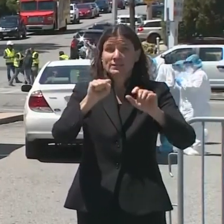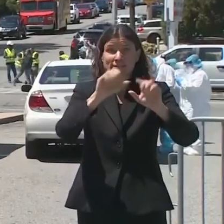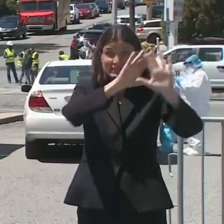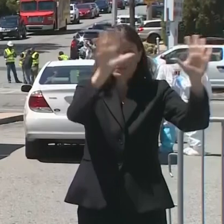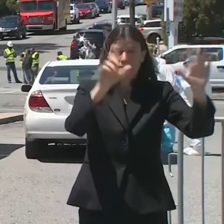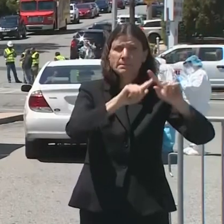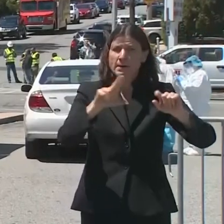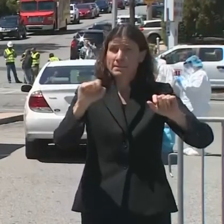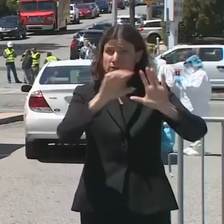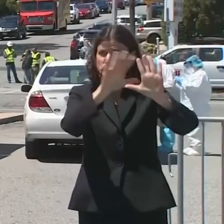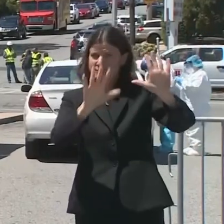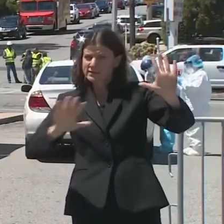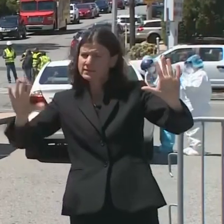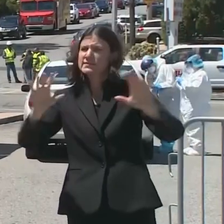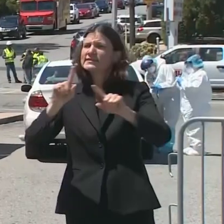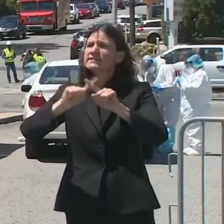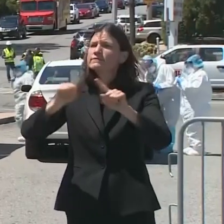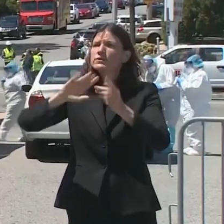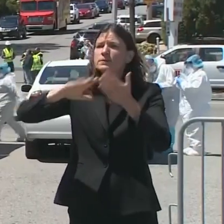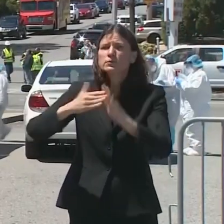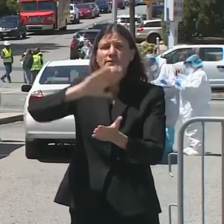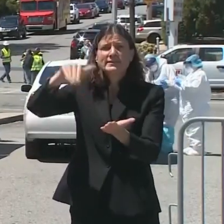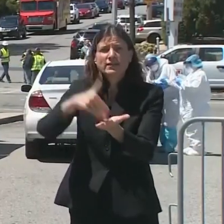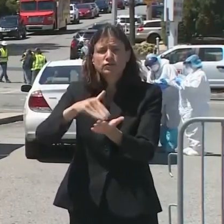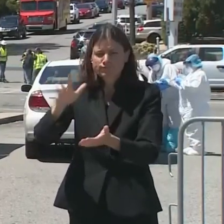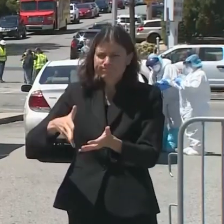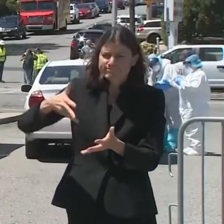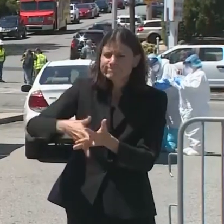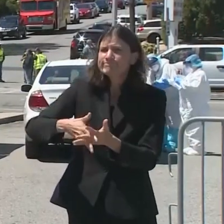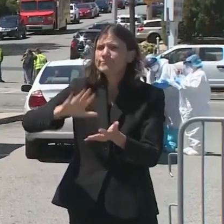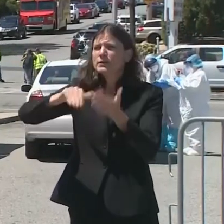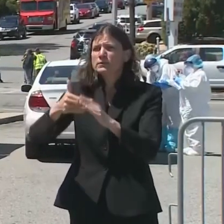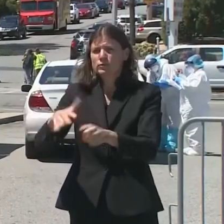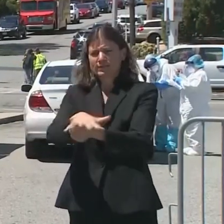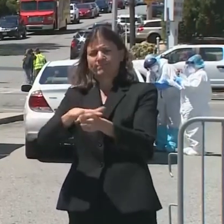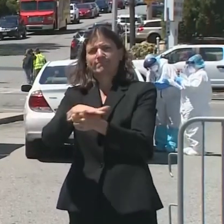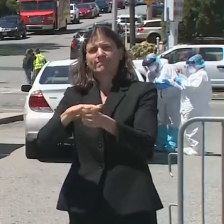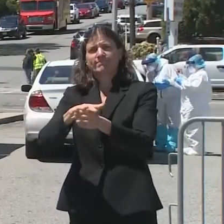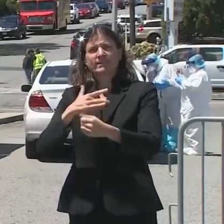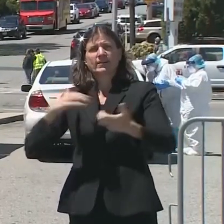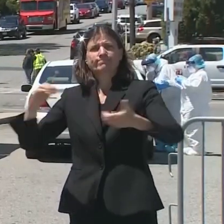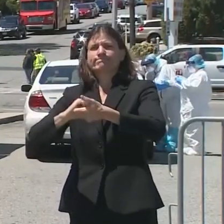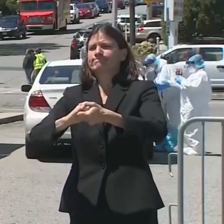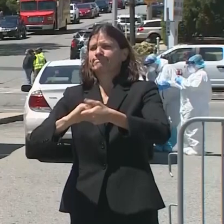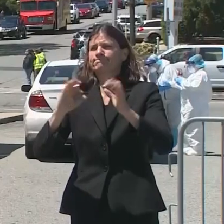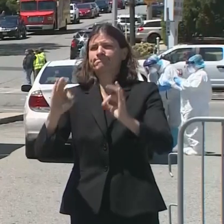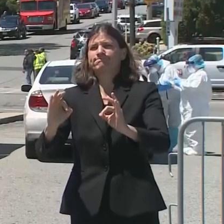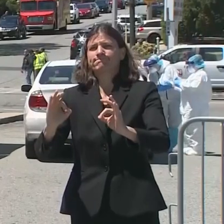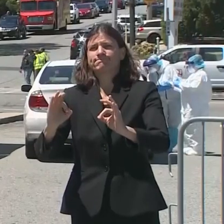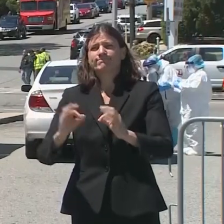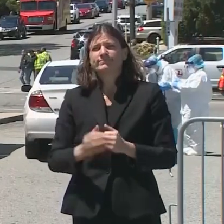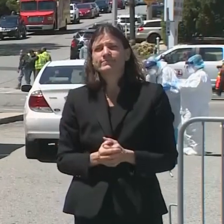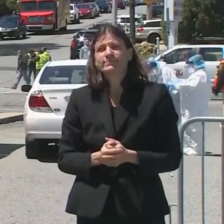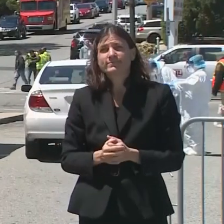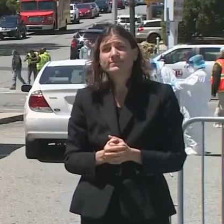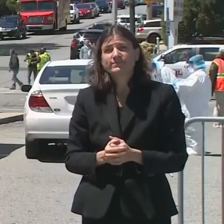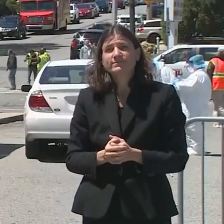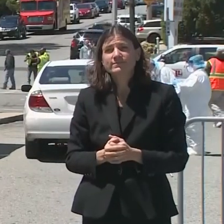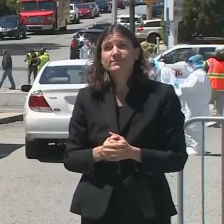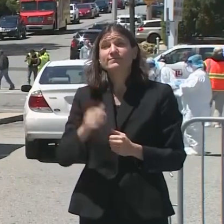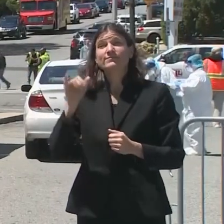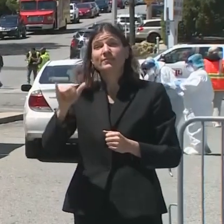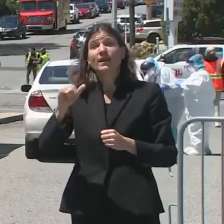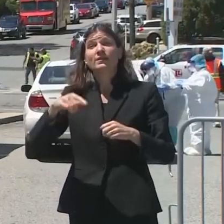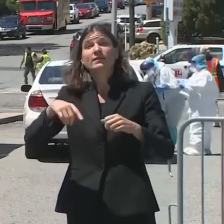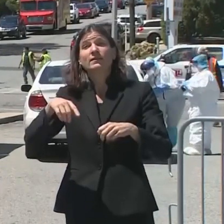Massachusetts. Last week, you may recall that we announced an expanded testing partnership with Quest Diagnostics and 18 community